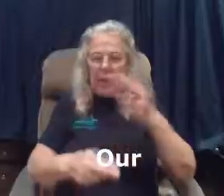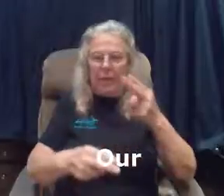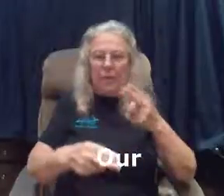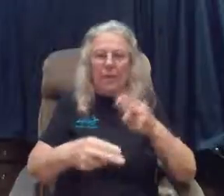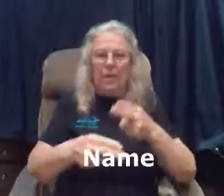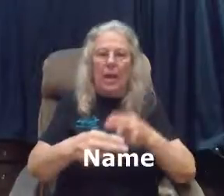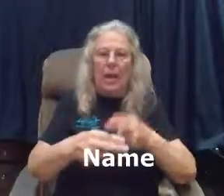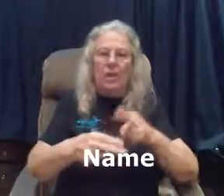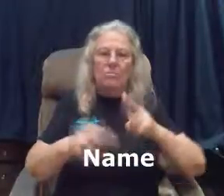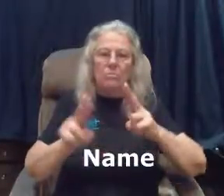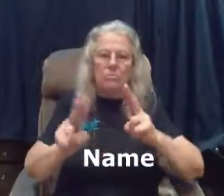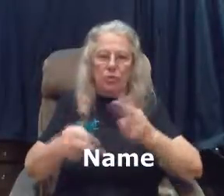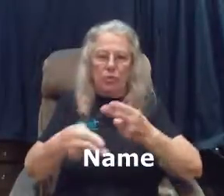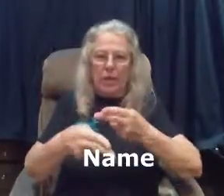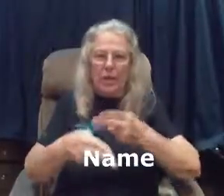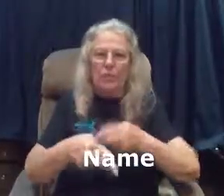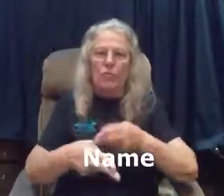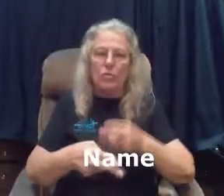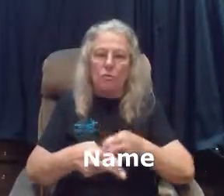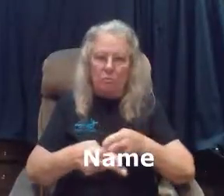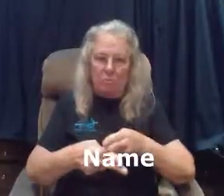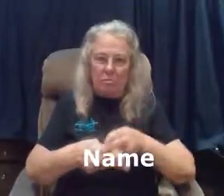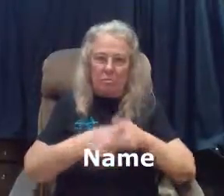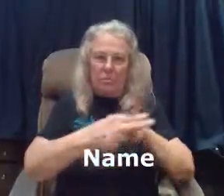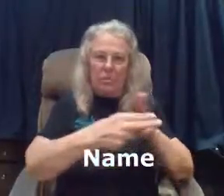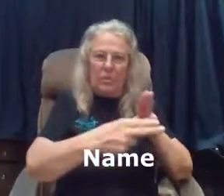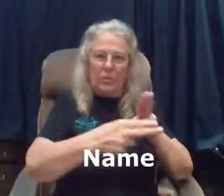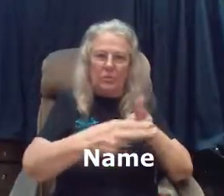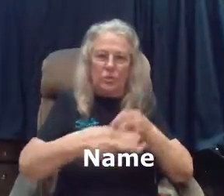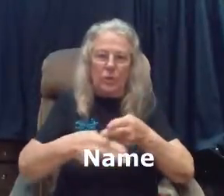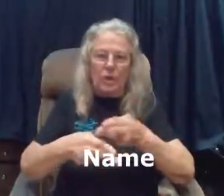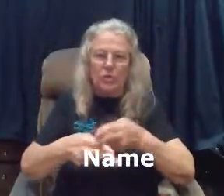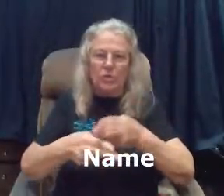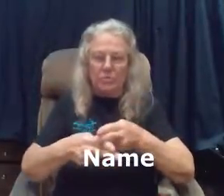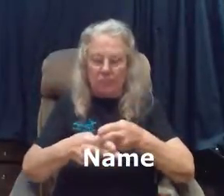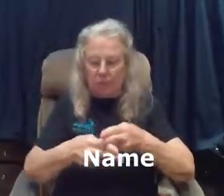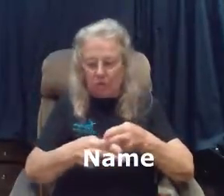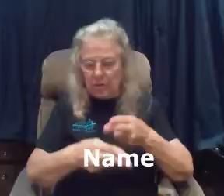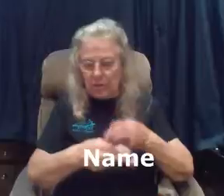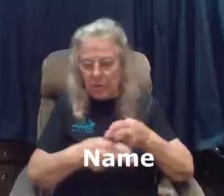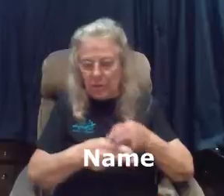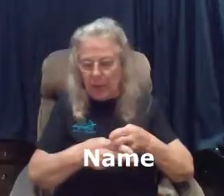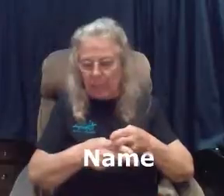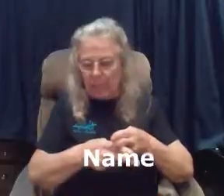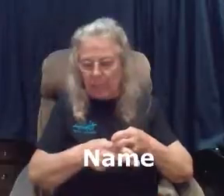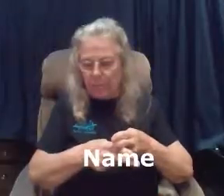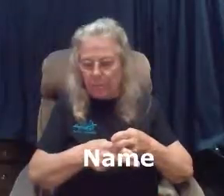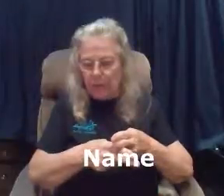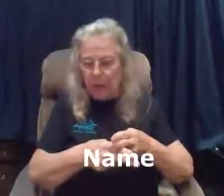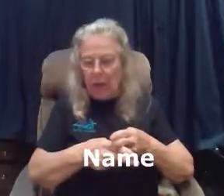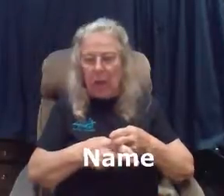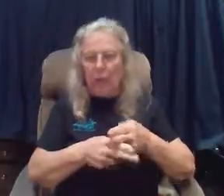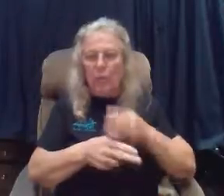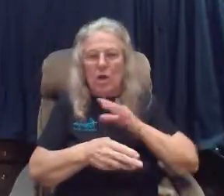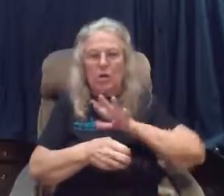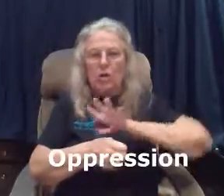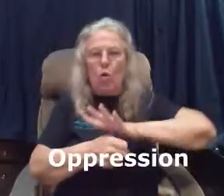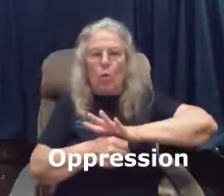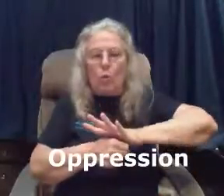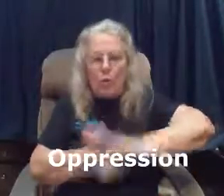Name, and two hands over the two H's and just a double bump. Oppression or